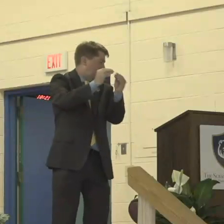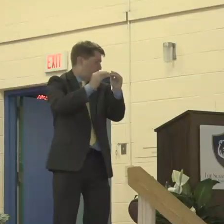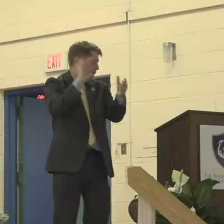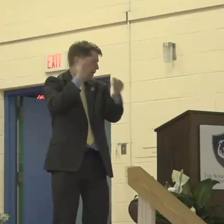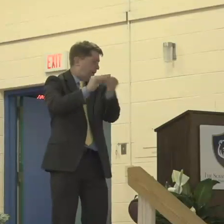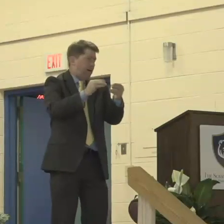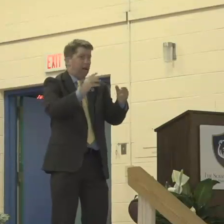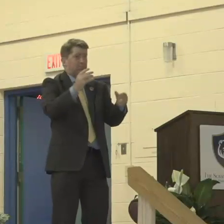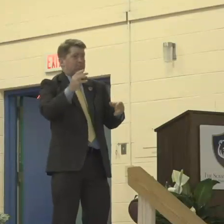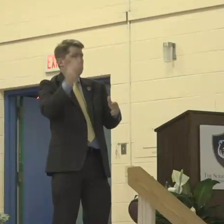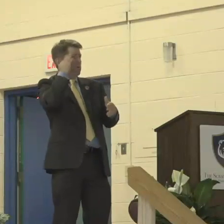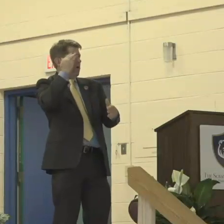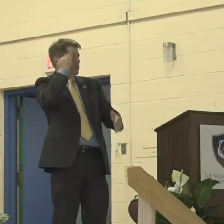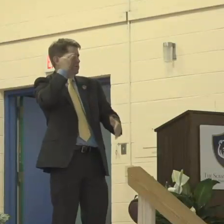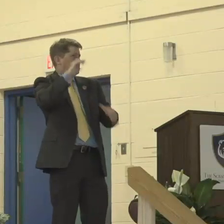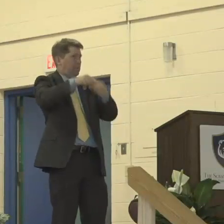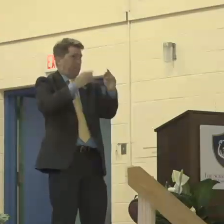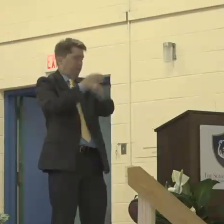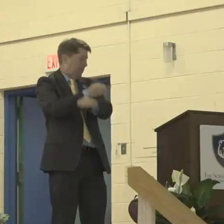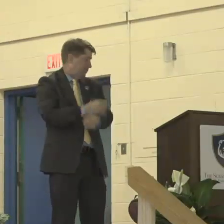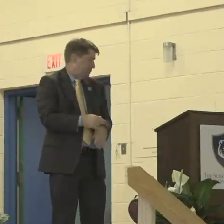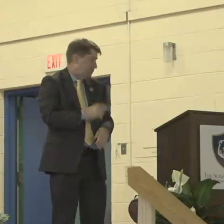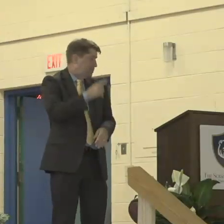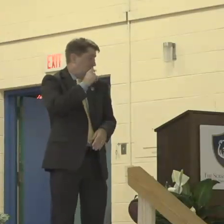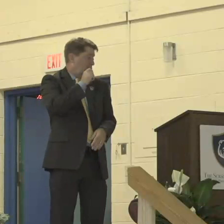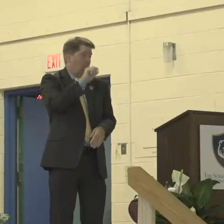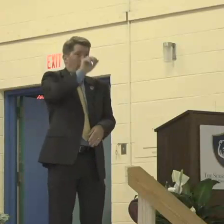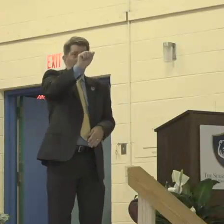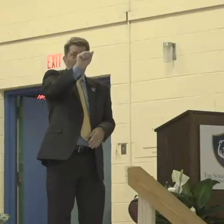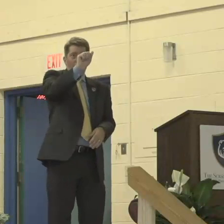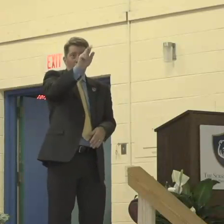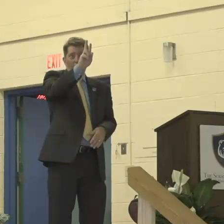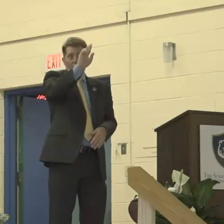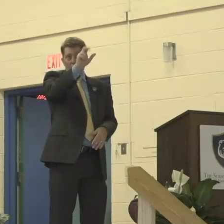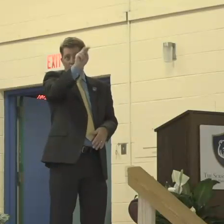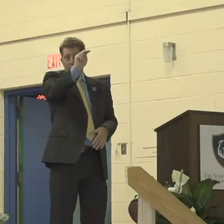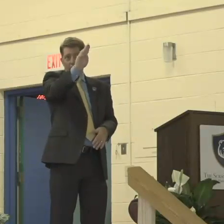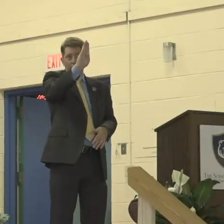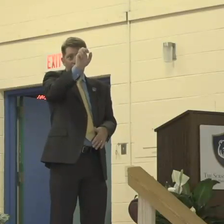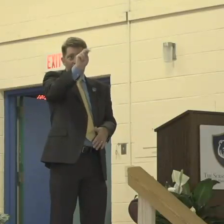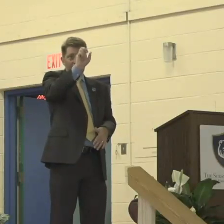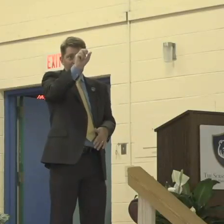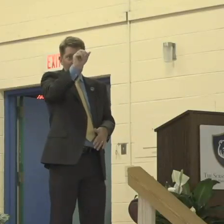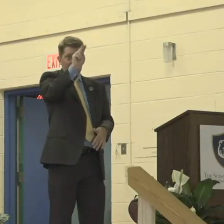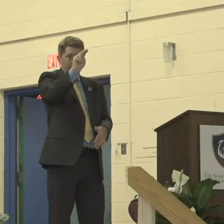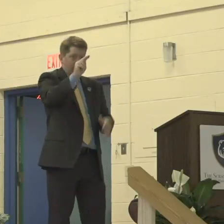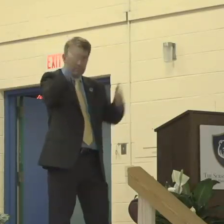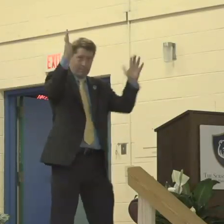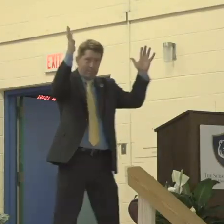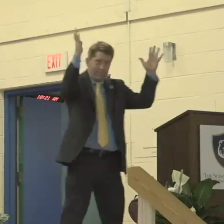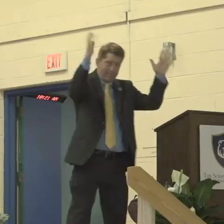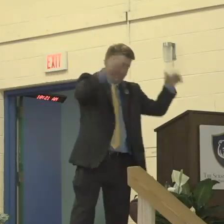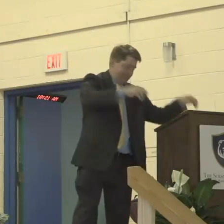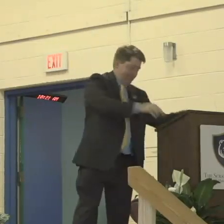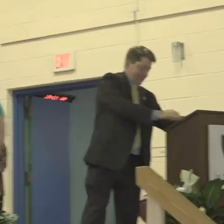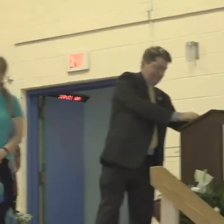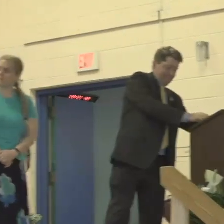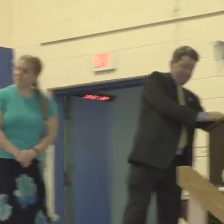to recognize numbers and know a lot about math. And this award goes to Mr. Aaron